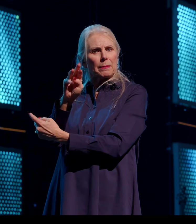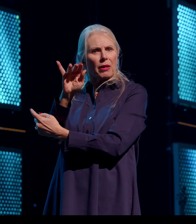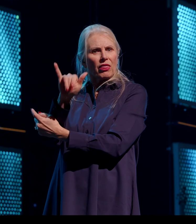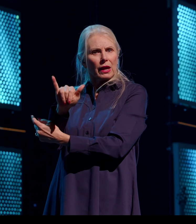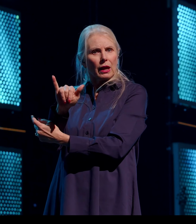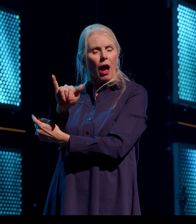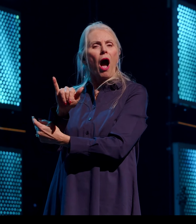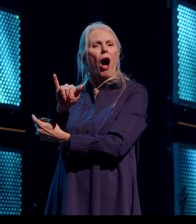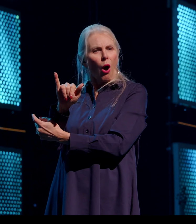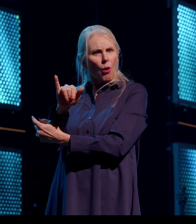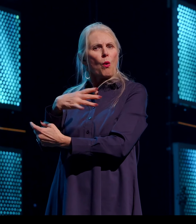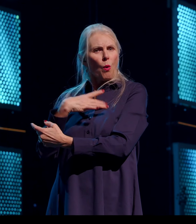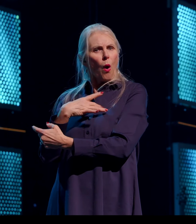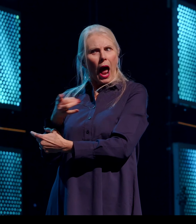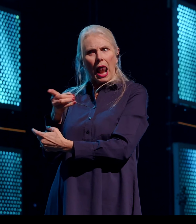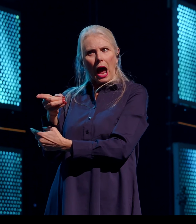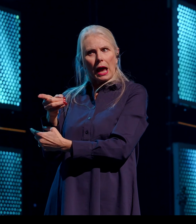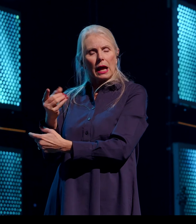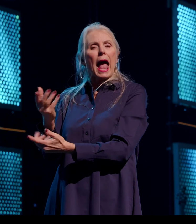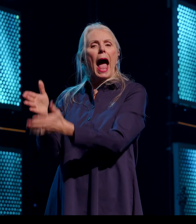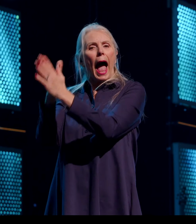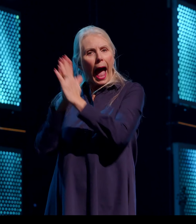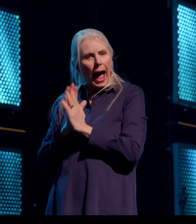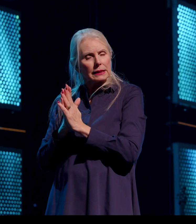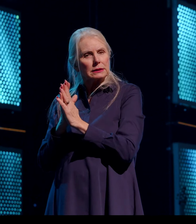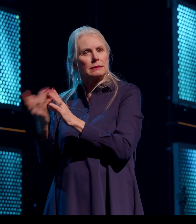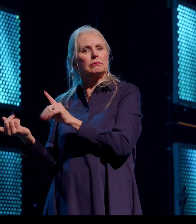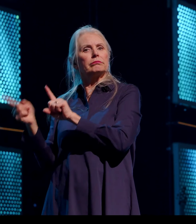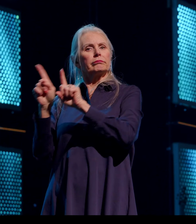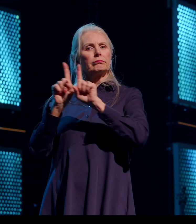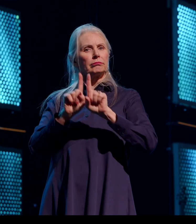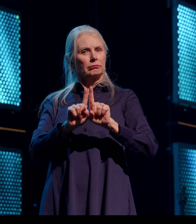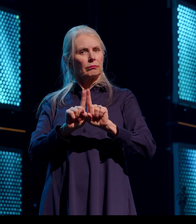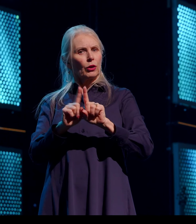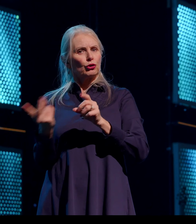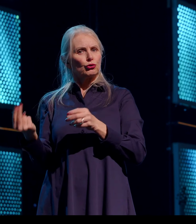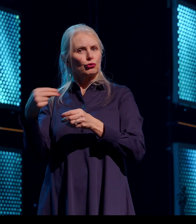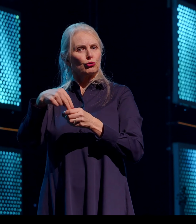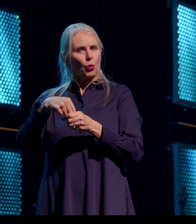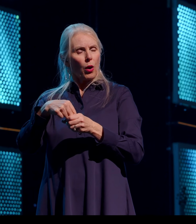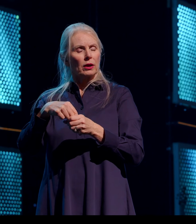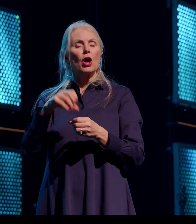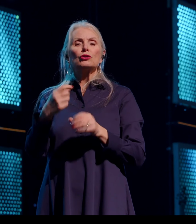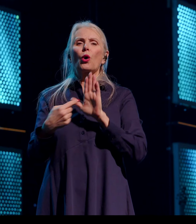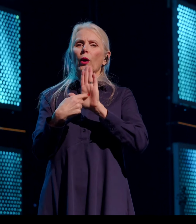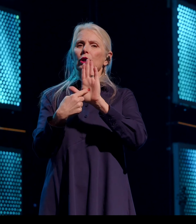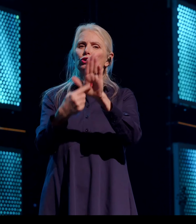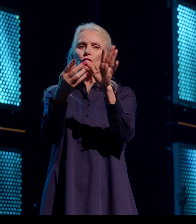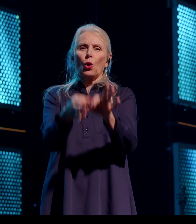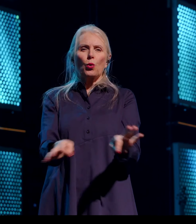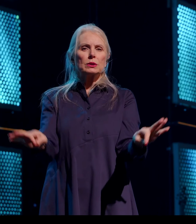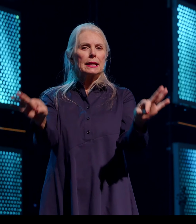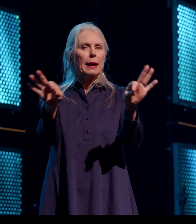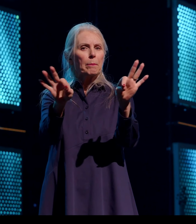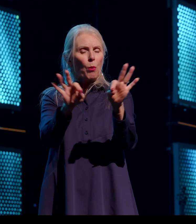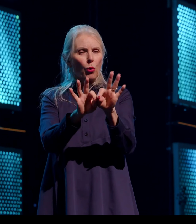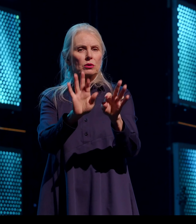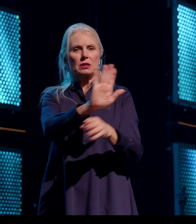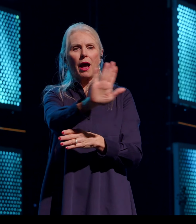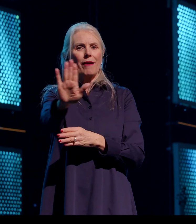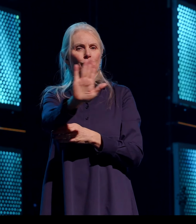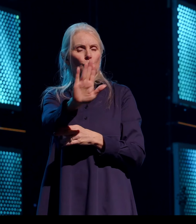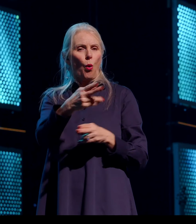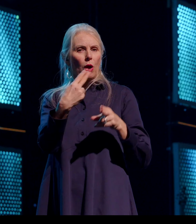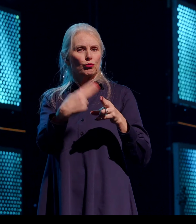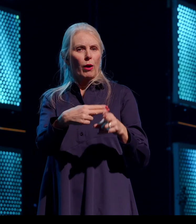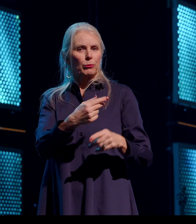you to come and I want you to come and accompany us. It just shows us the importance of someone's reputation.